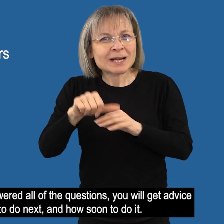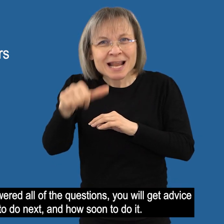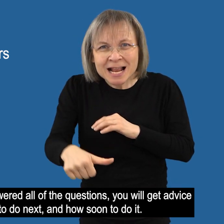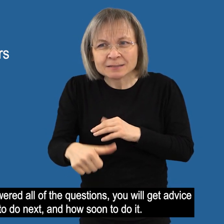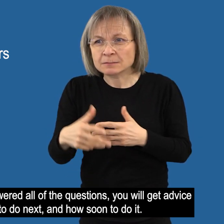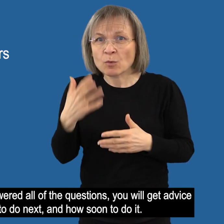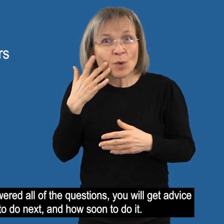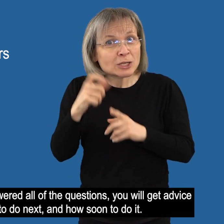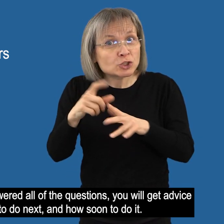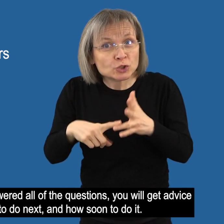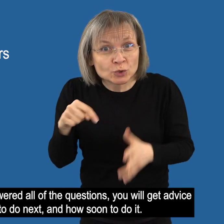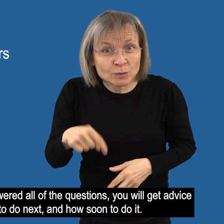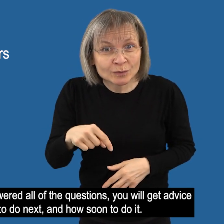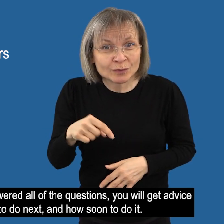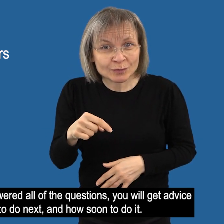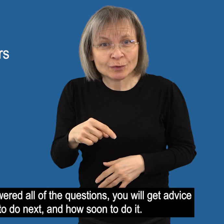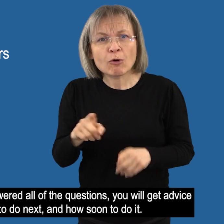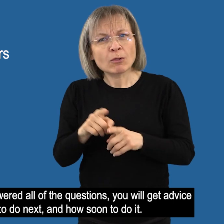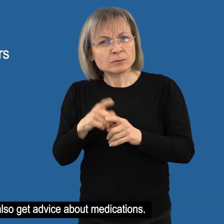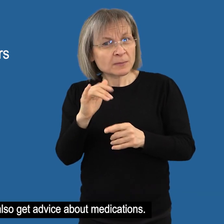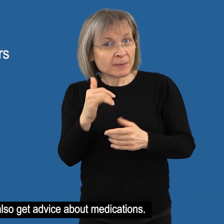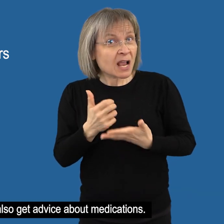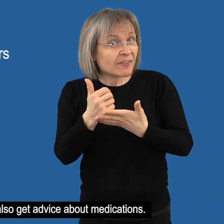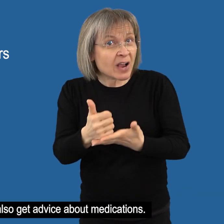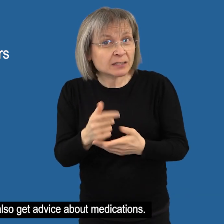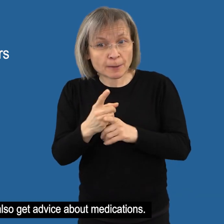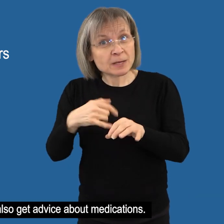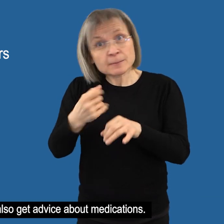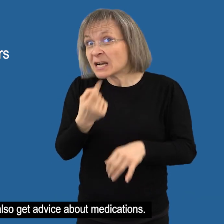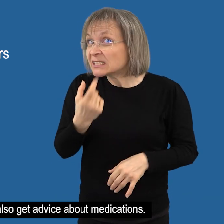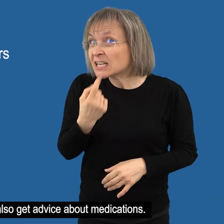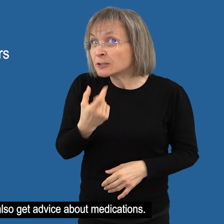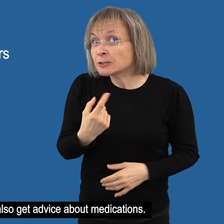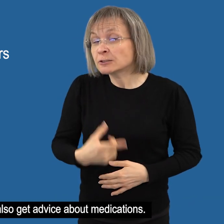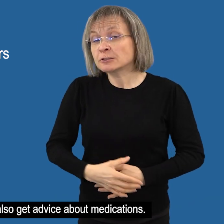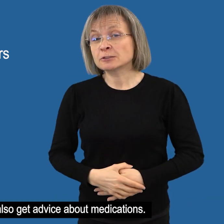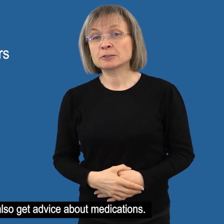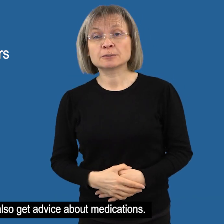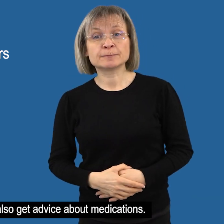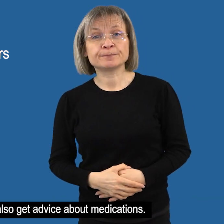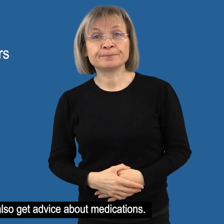next, and how soon to do it. You can also get advice about medications.